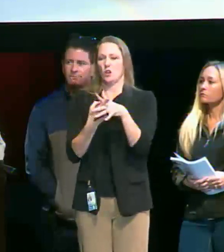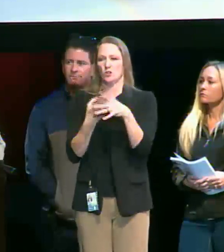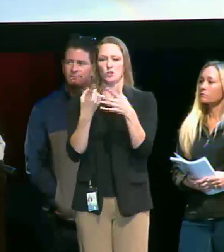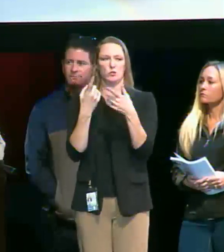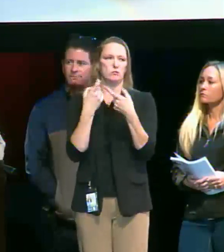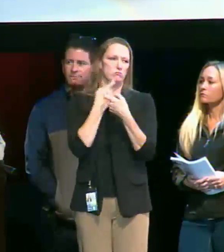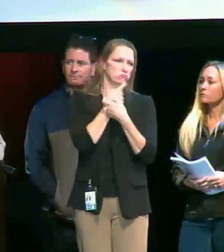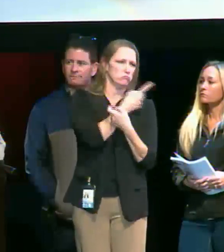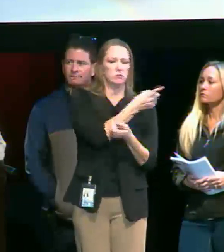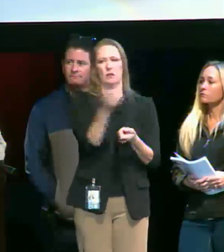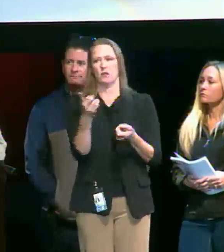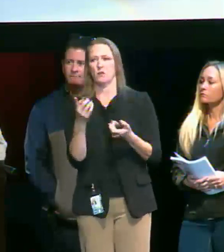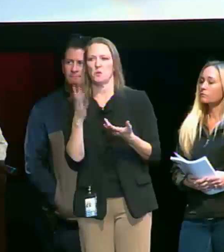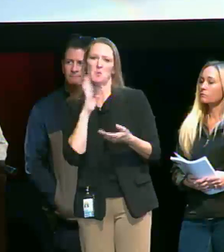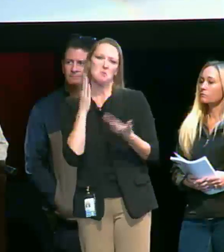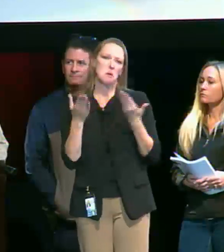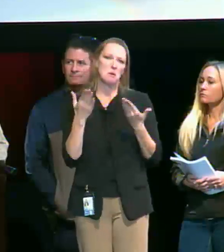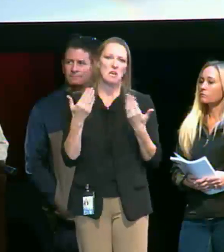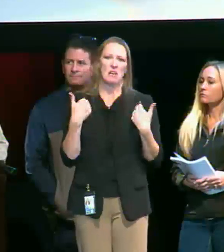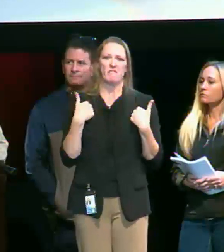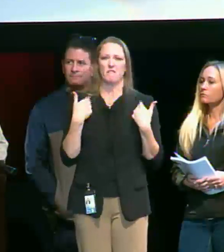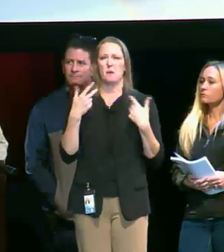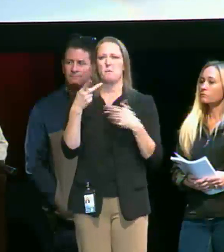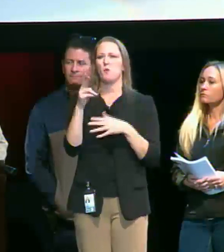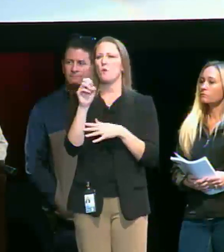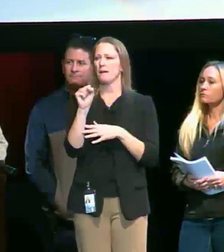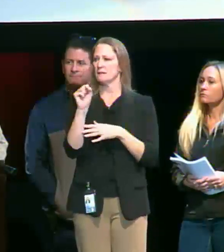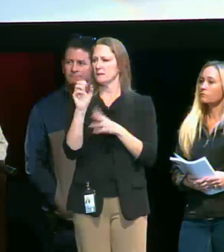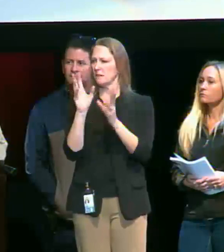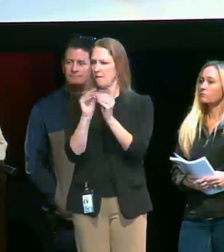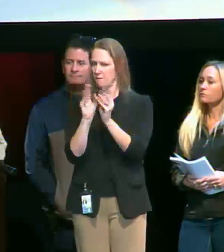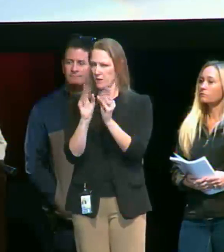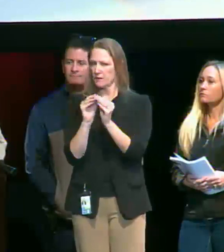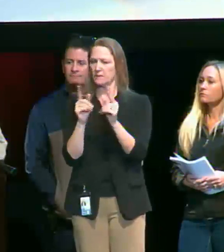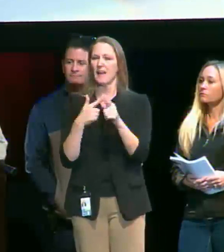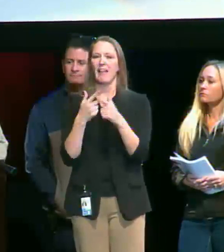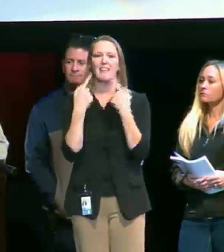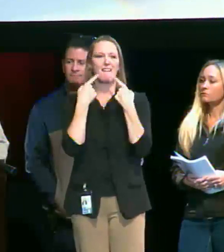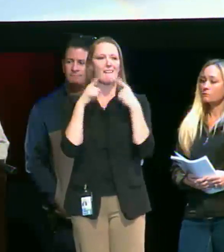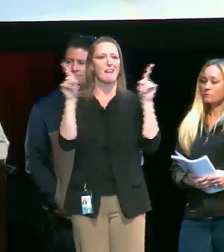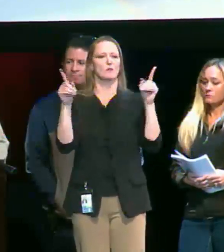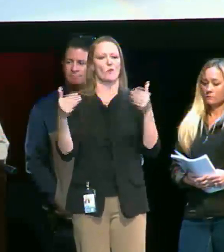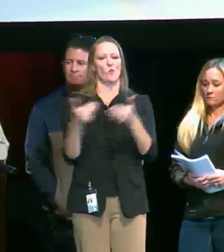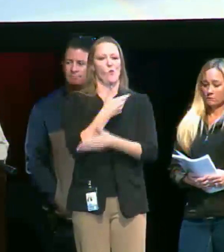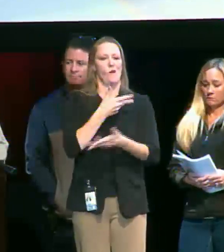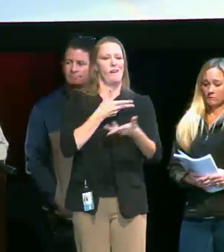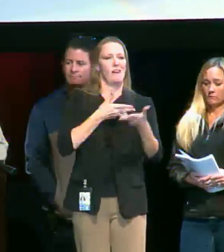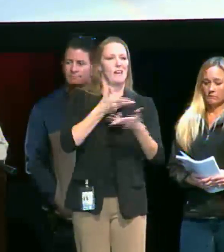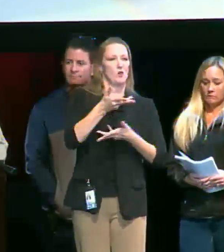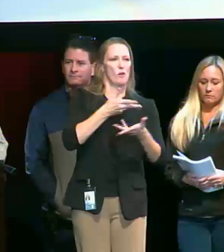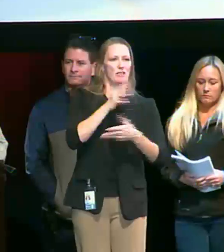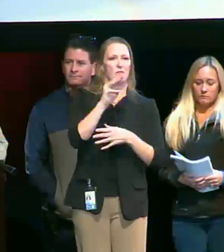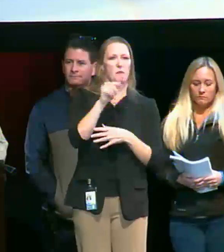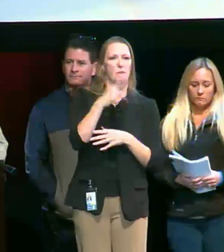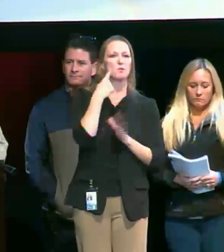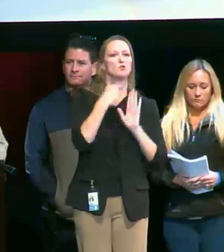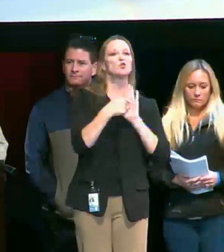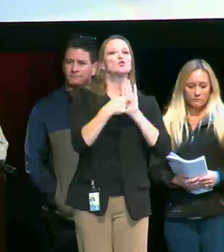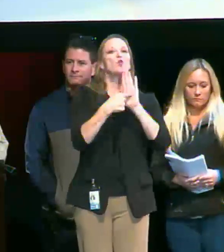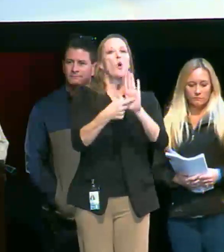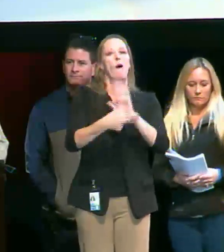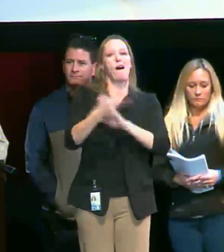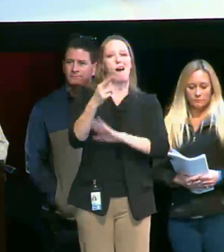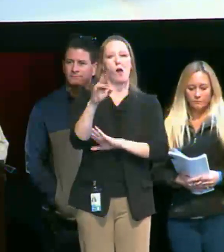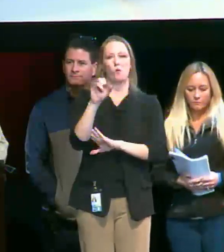with probably a press conference, and we're going to announce our new interactive map to show these risk areas. And these